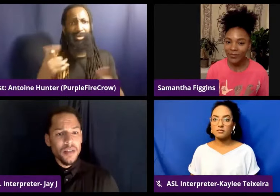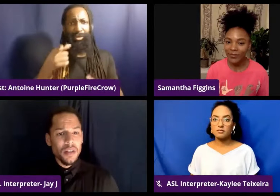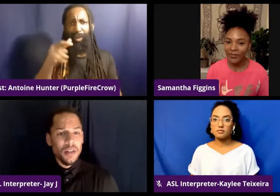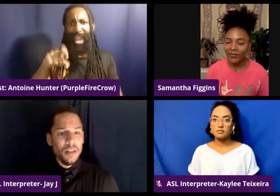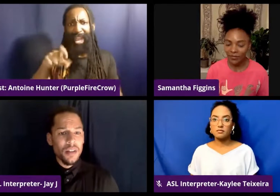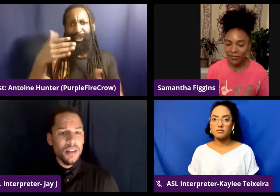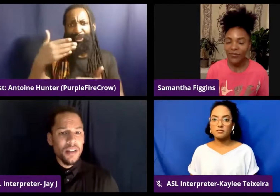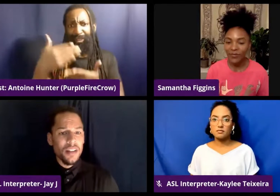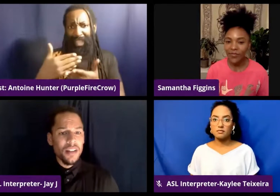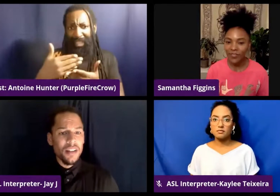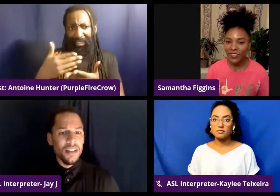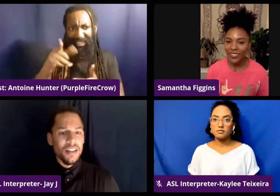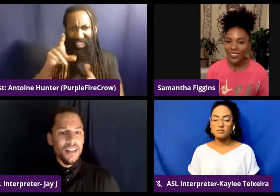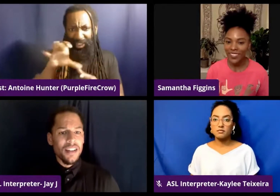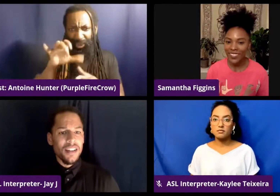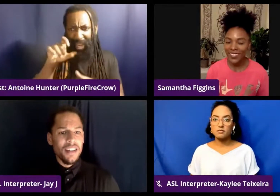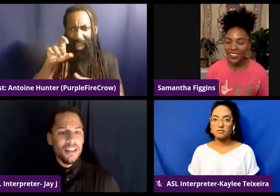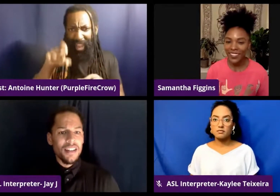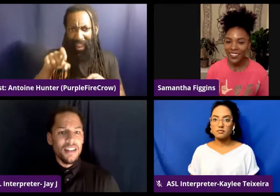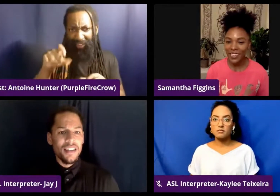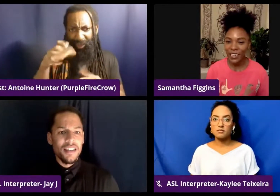As a dancer,